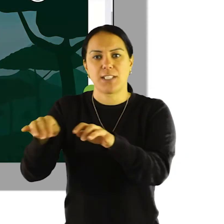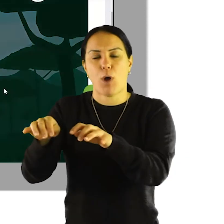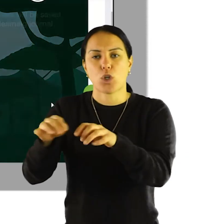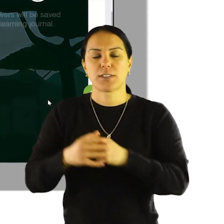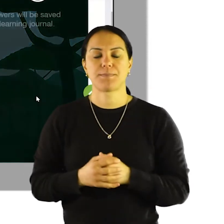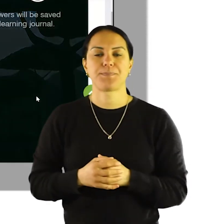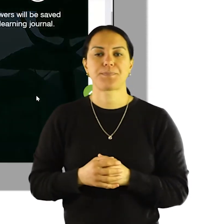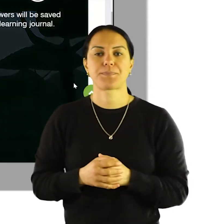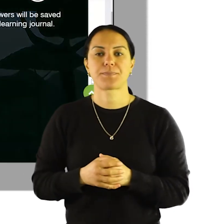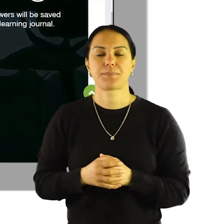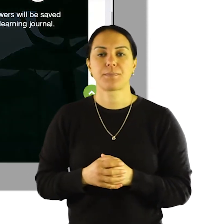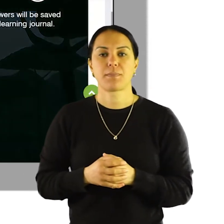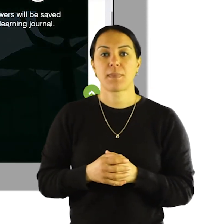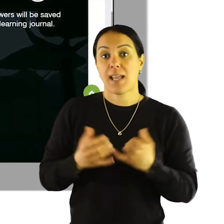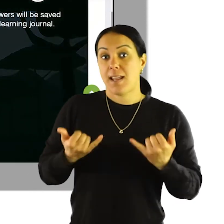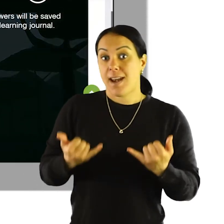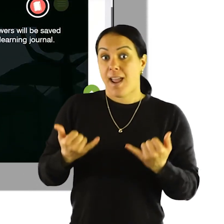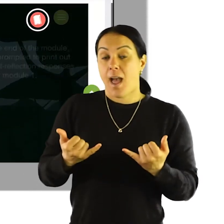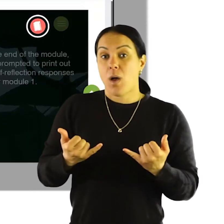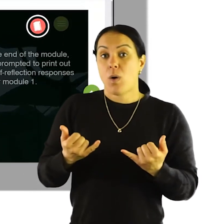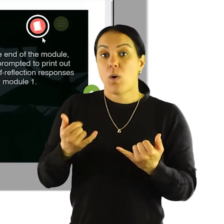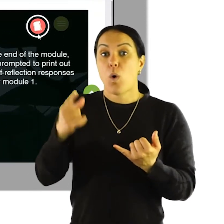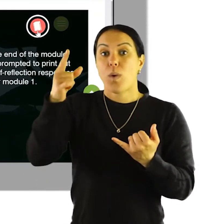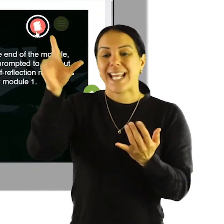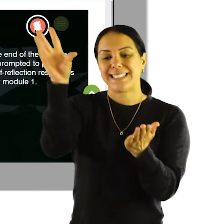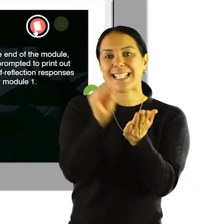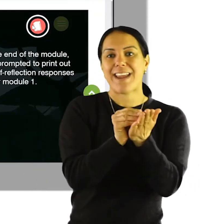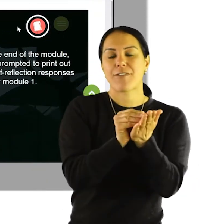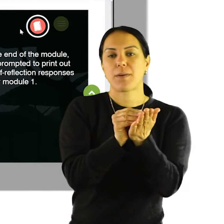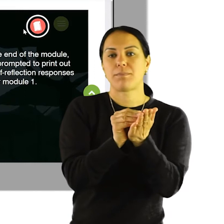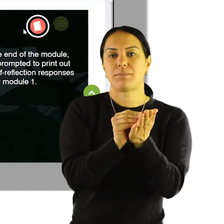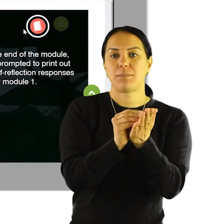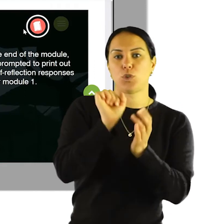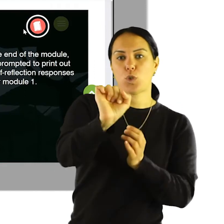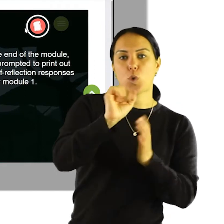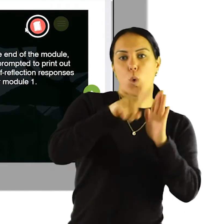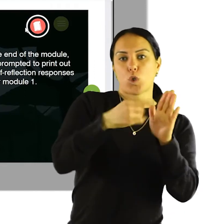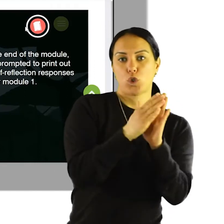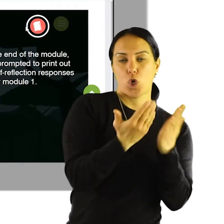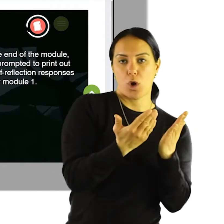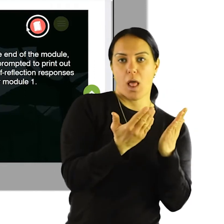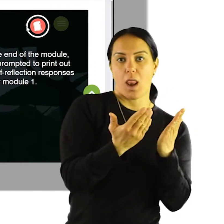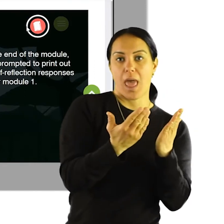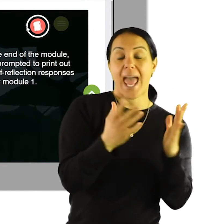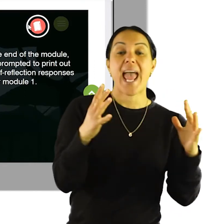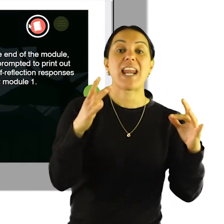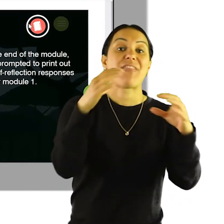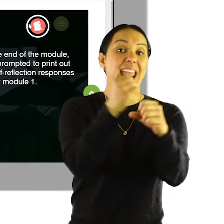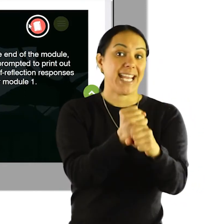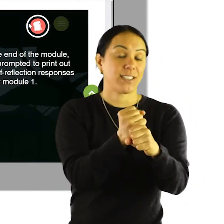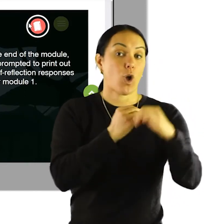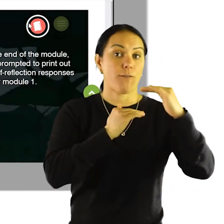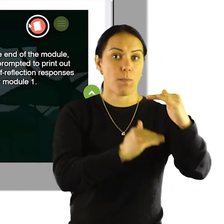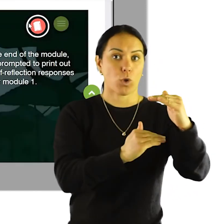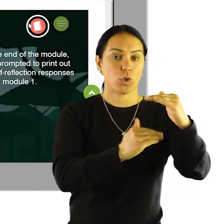this box. What happens now is we can save them to our journal, and at the end of the module, we'll be prompted to print